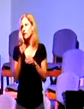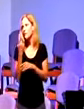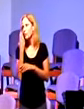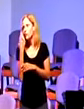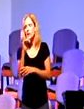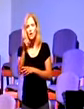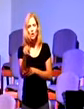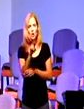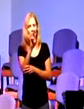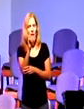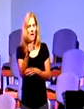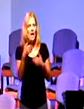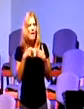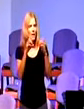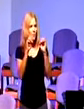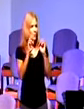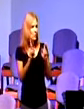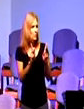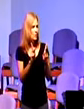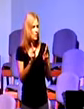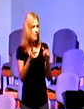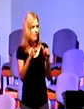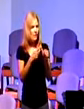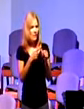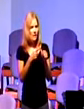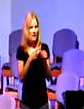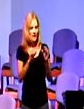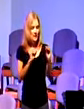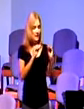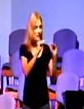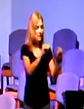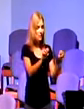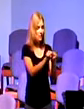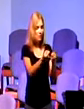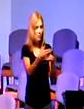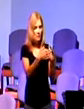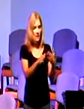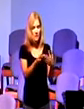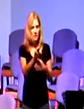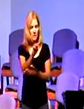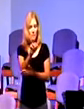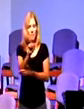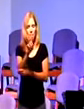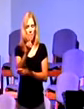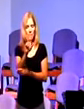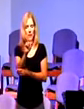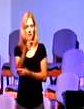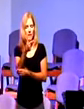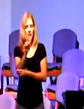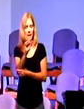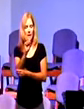July. I had the opportunity to firsthand deliver shoeboxes to the children of Madagascar.